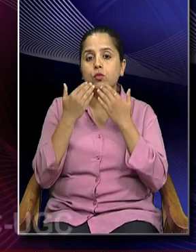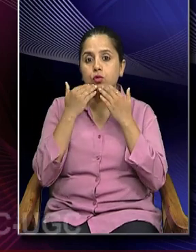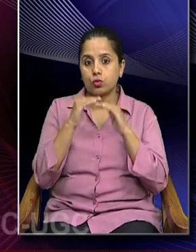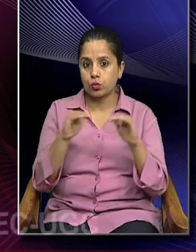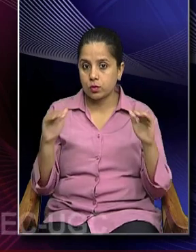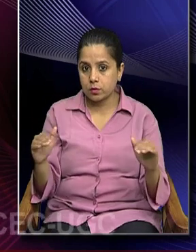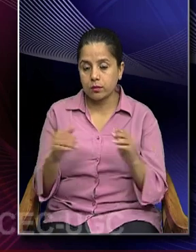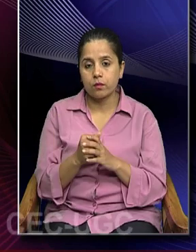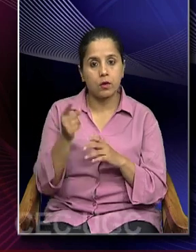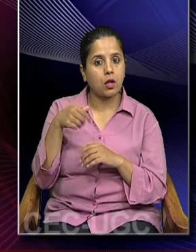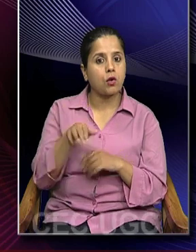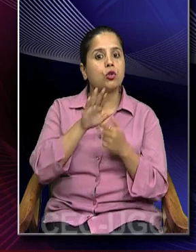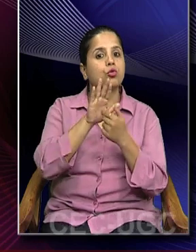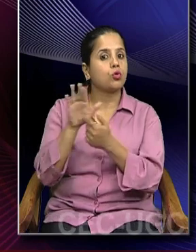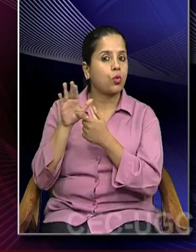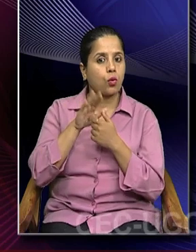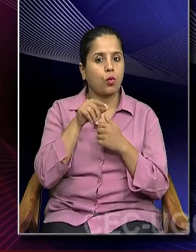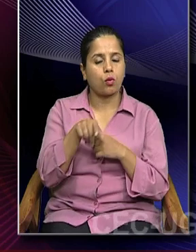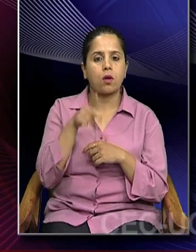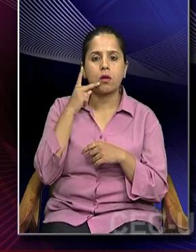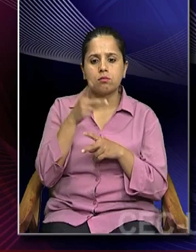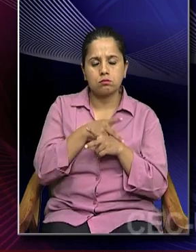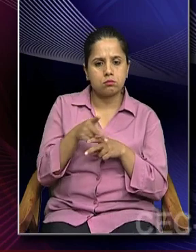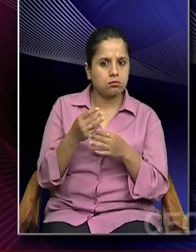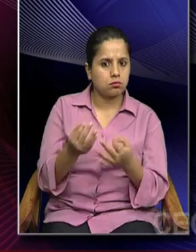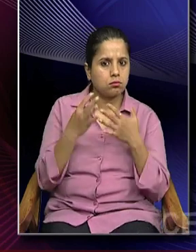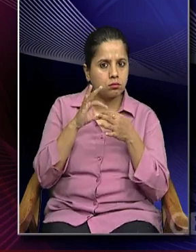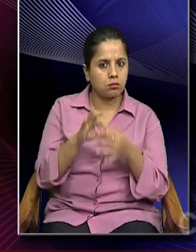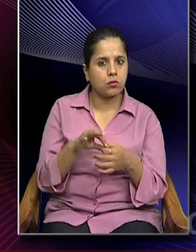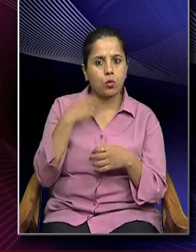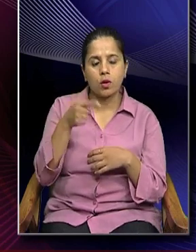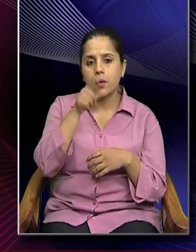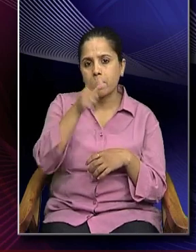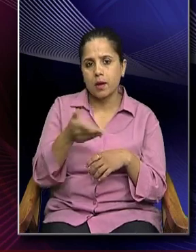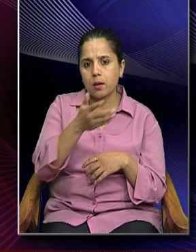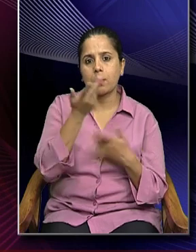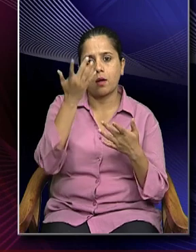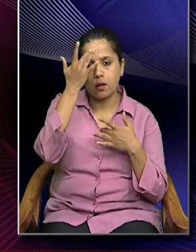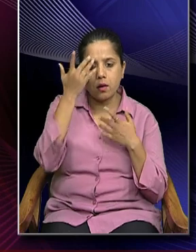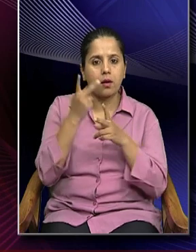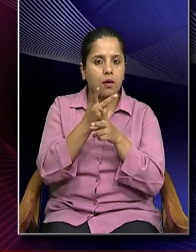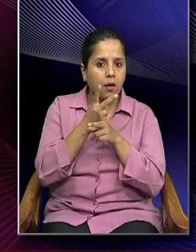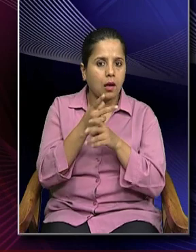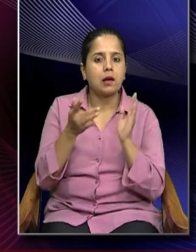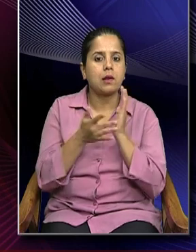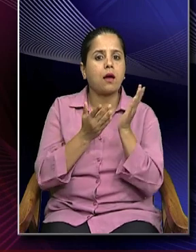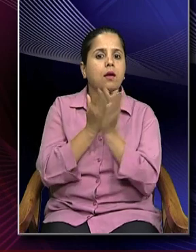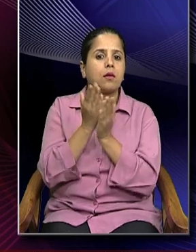students, they show a proficiency in the patient care techniques